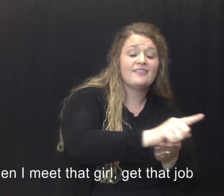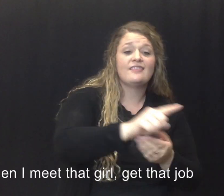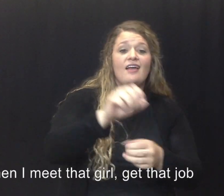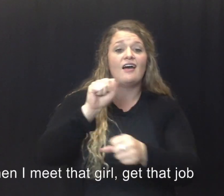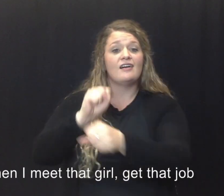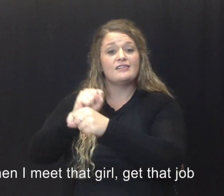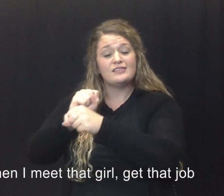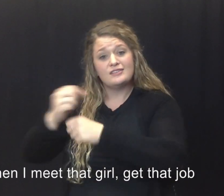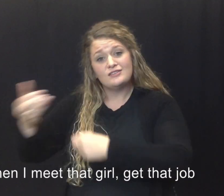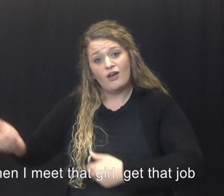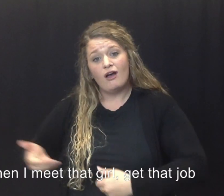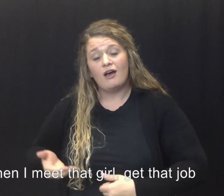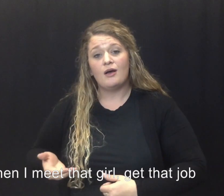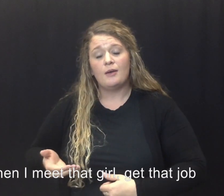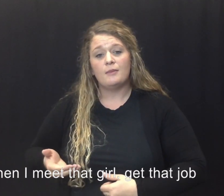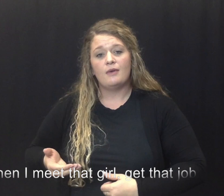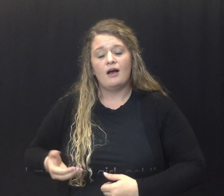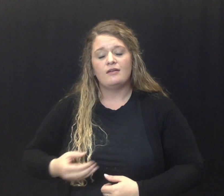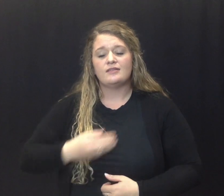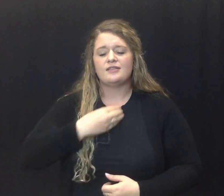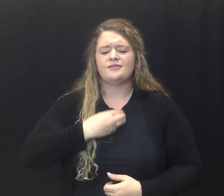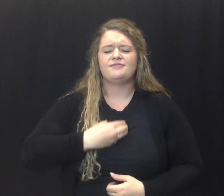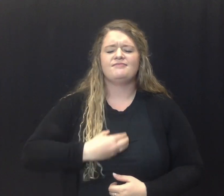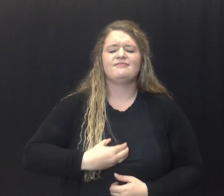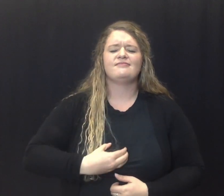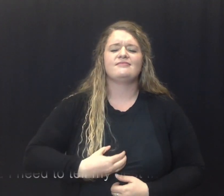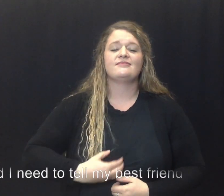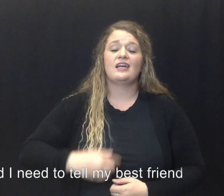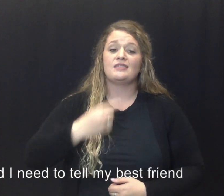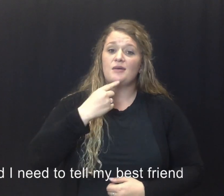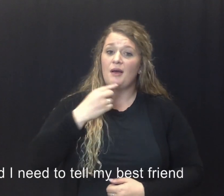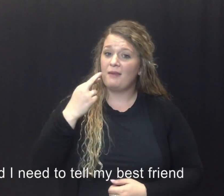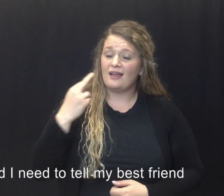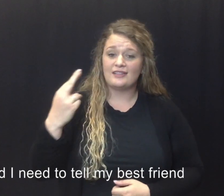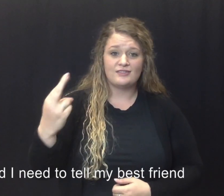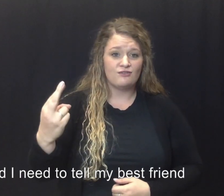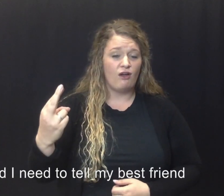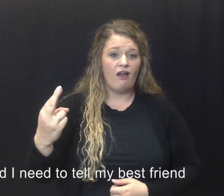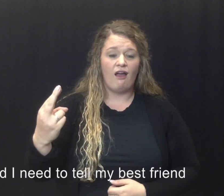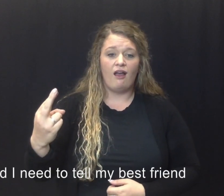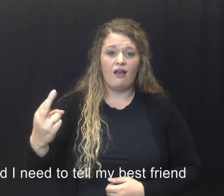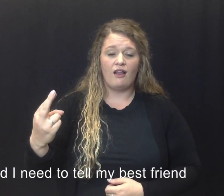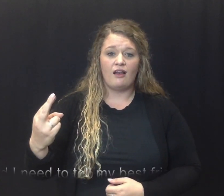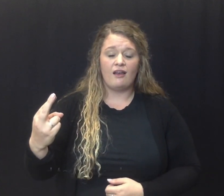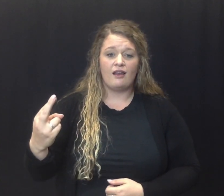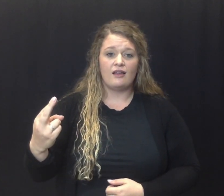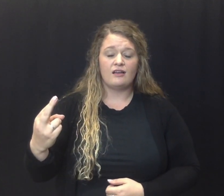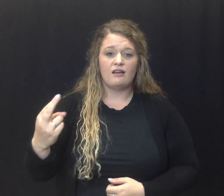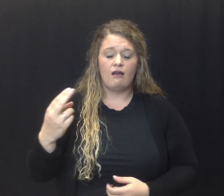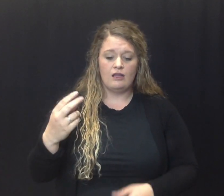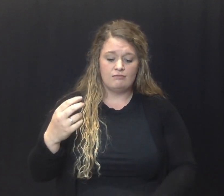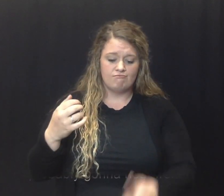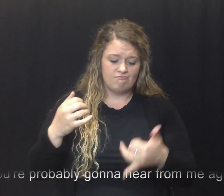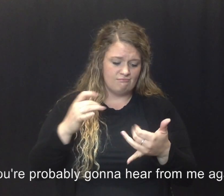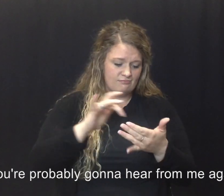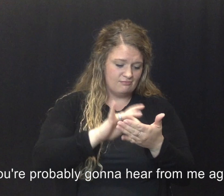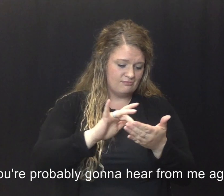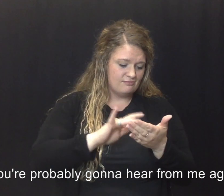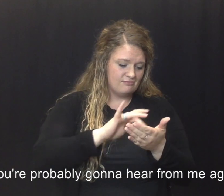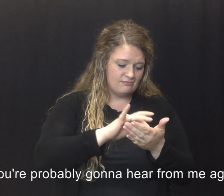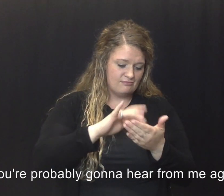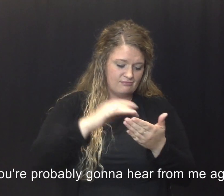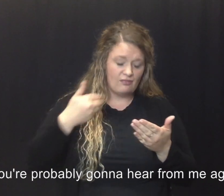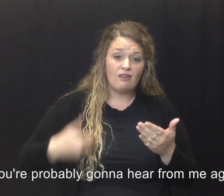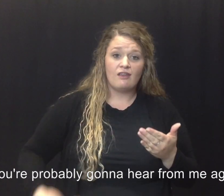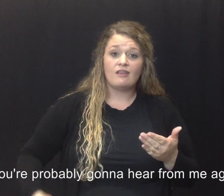girl, get that job, and I need to tell my best friend. You're probably